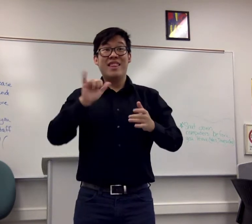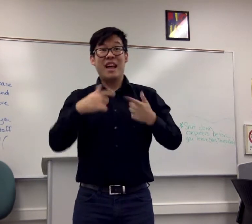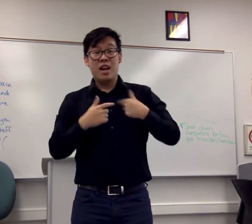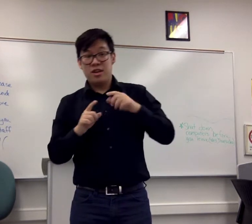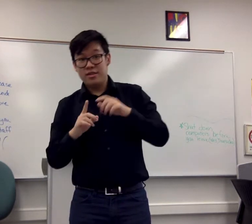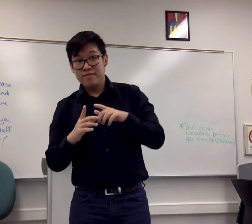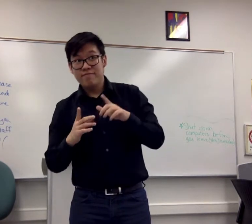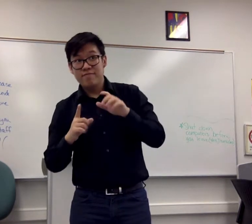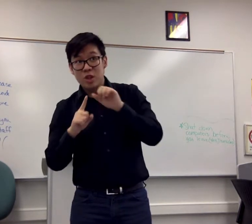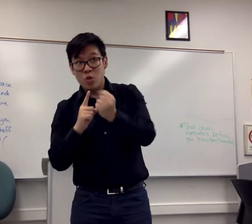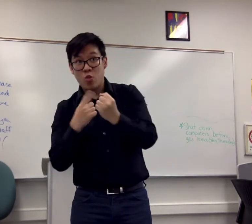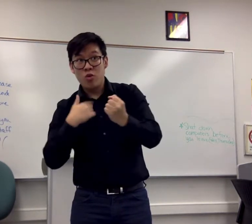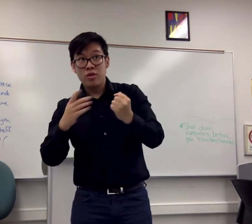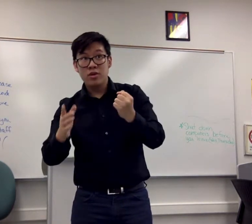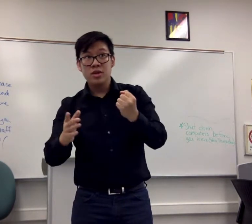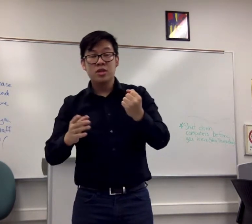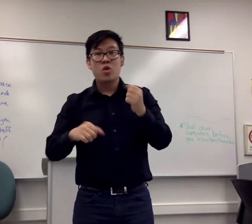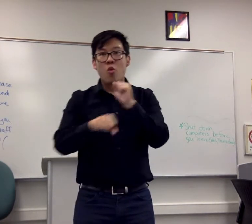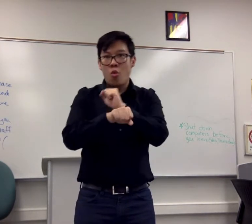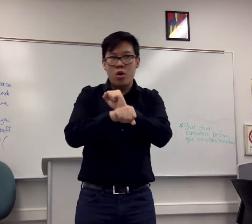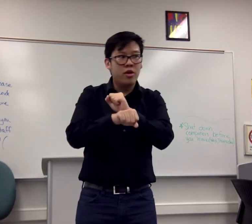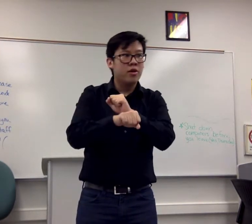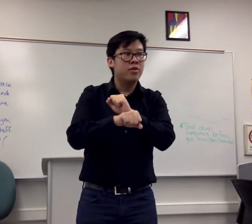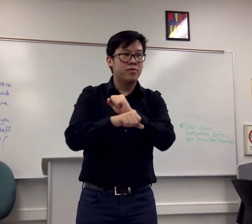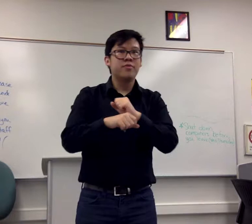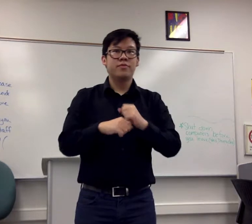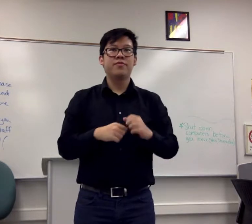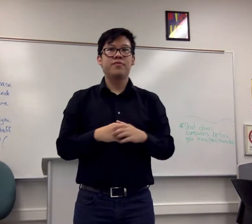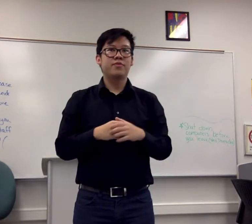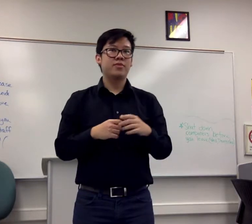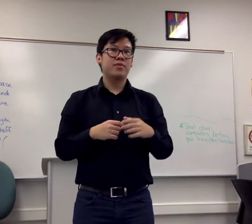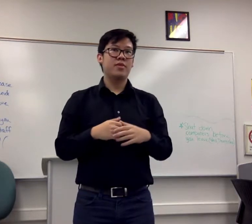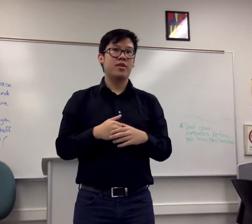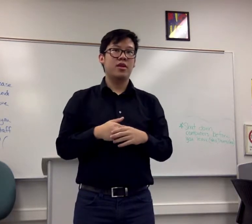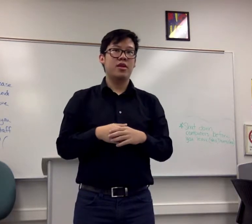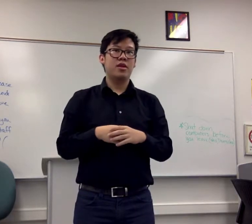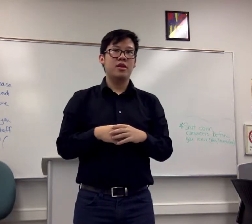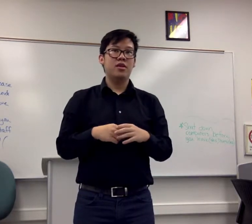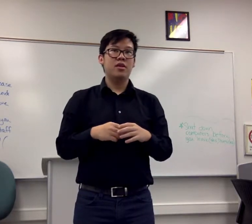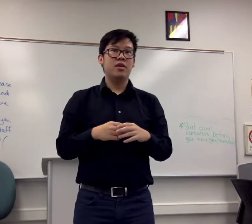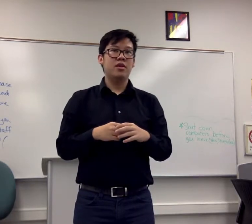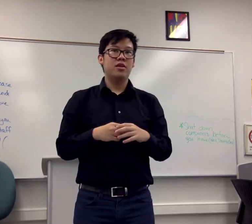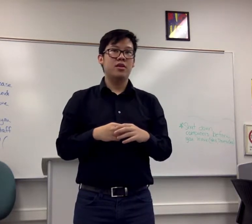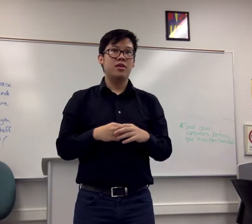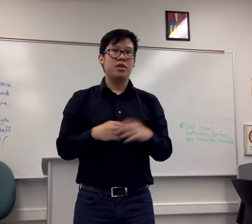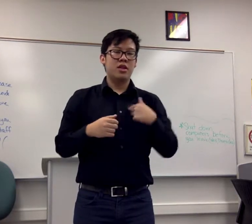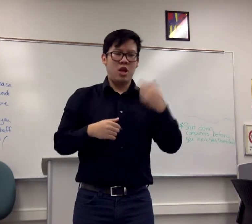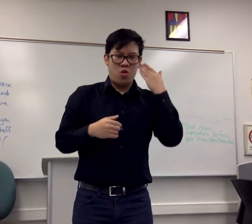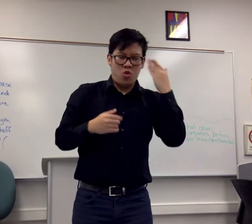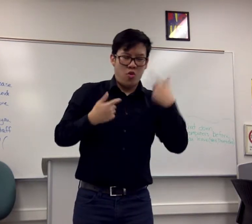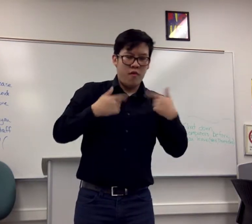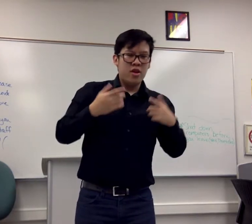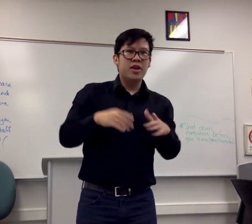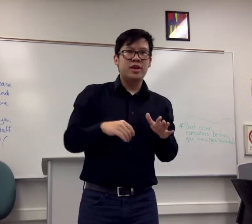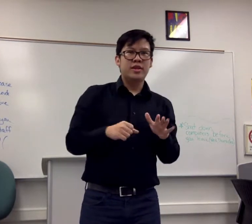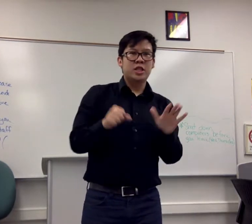like they woke up that morning and they said, hey, you have an assignment today. It's like, very likely. They knew with enough time. But if they're having reception